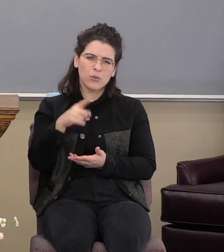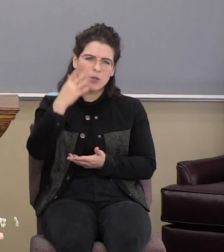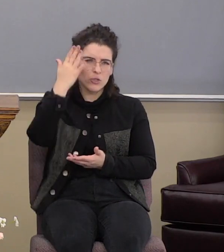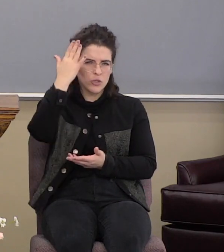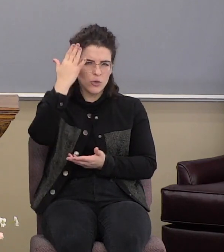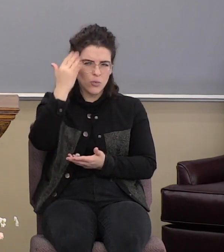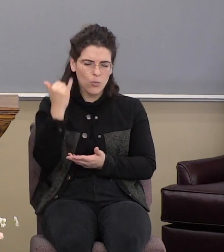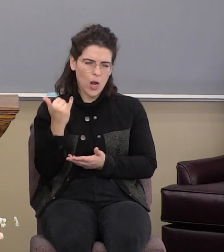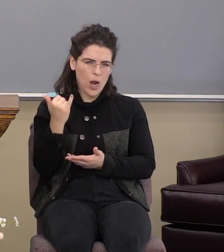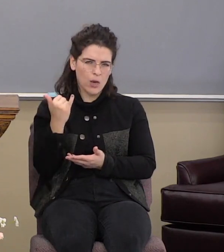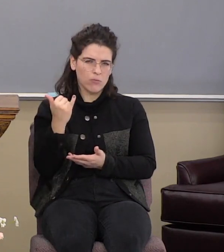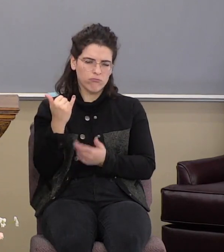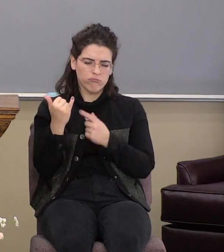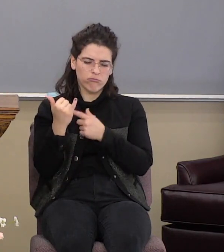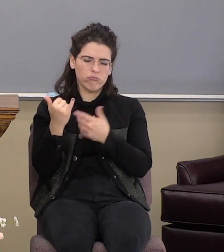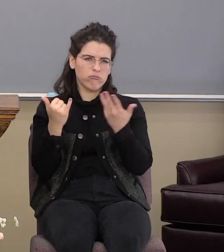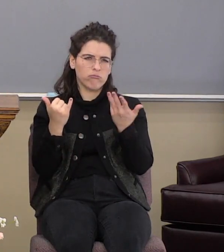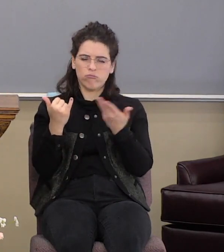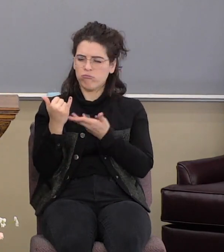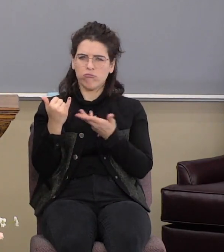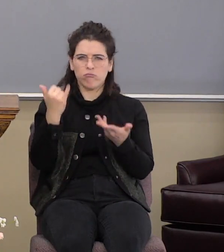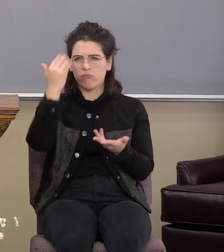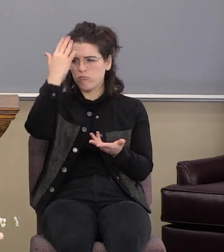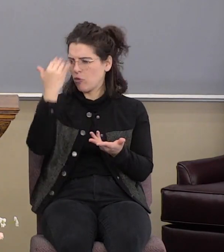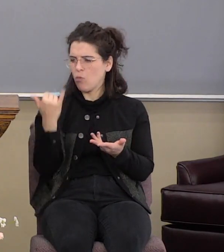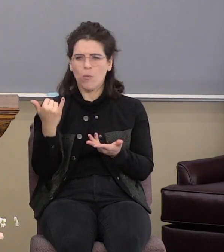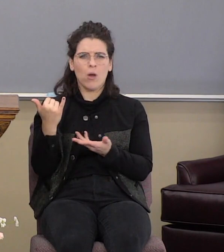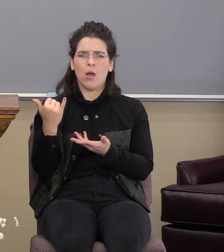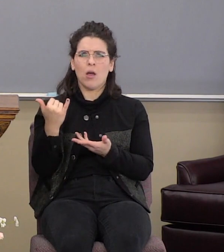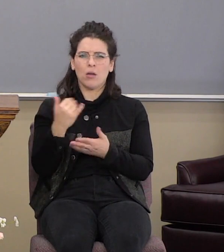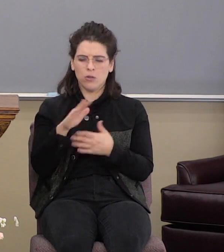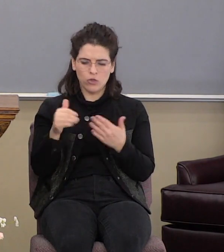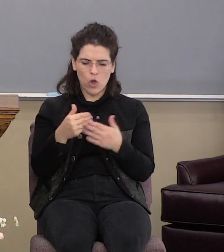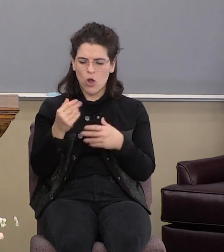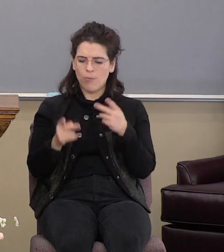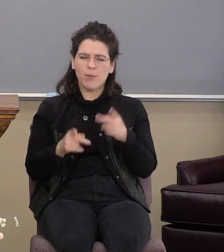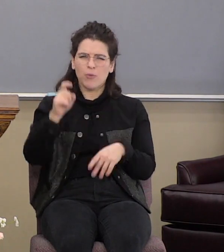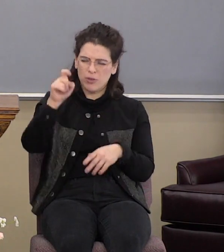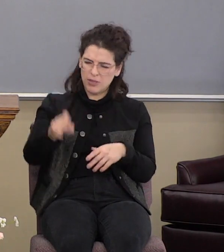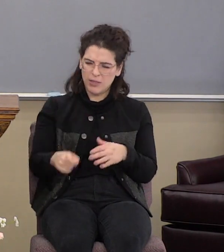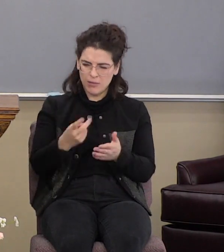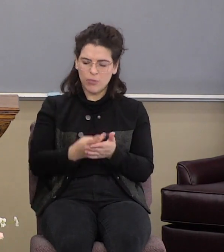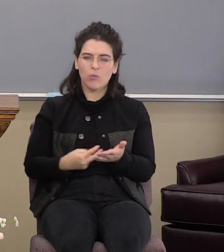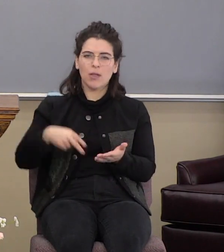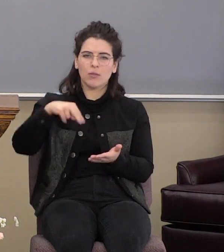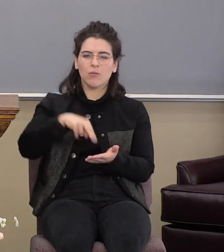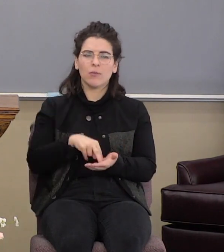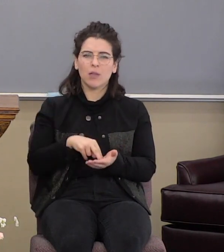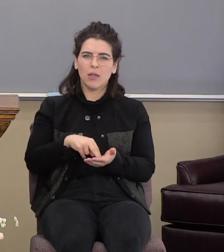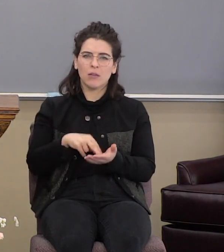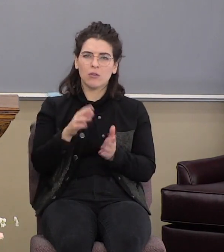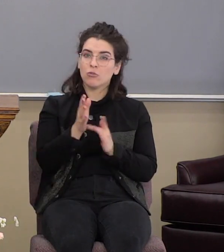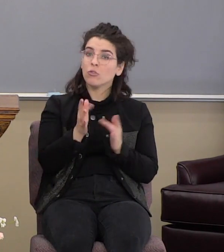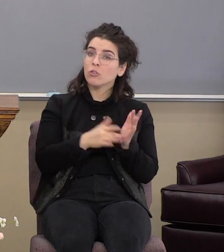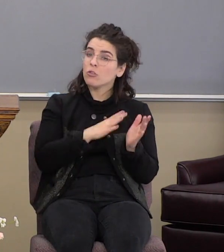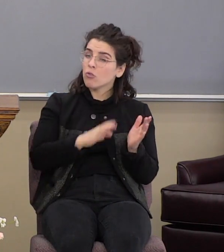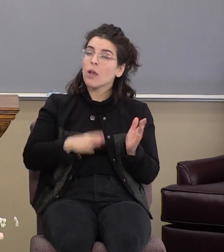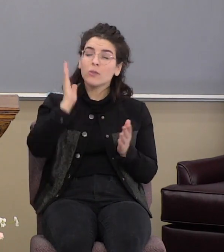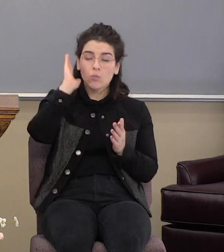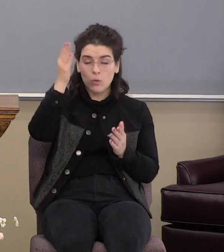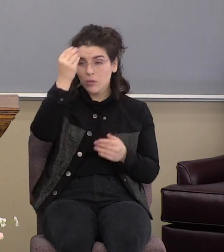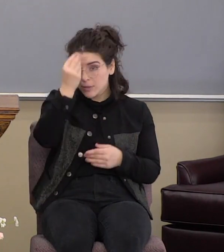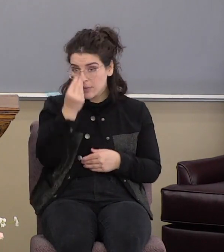hope we're going to answer the question, why does everybody have to be raised from the dead? Jesus is going to tell us that,